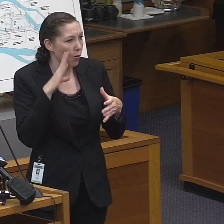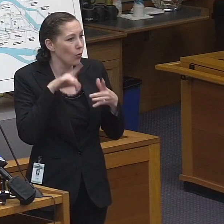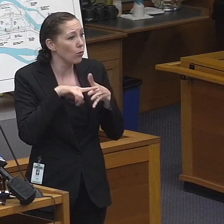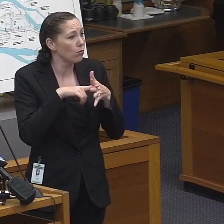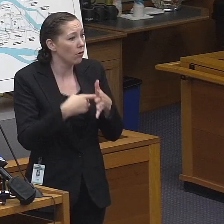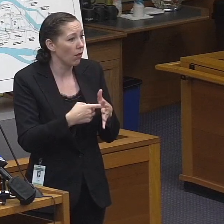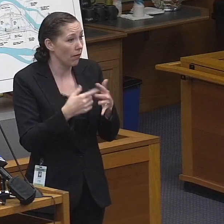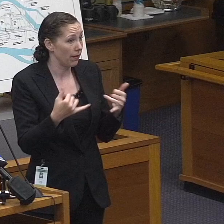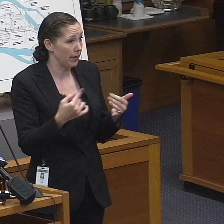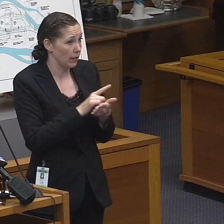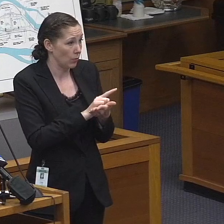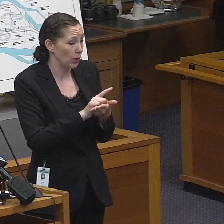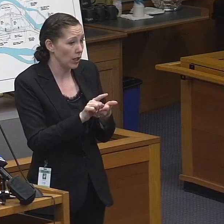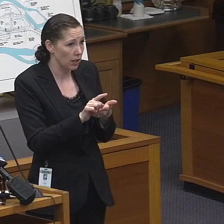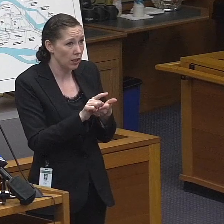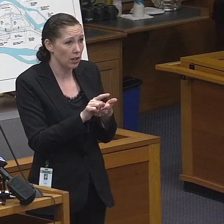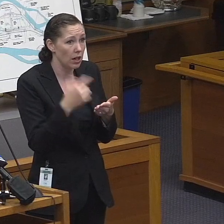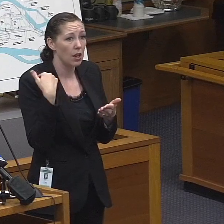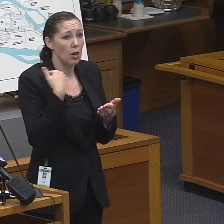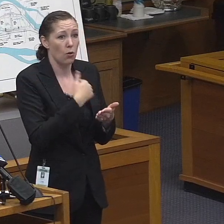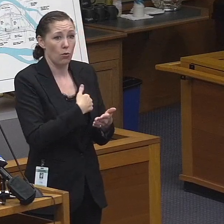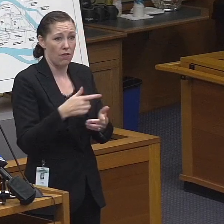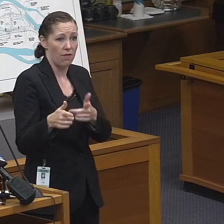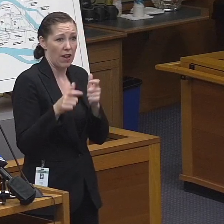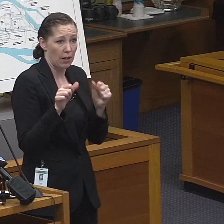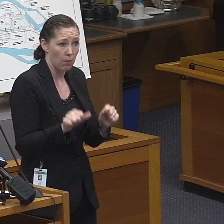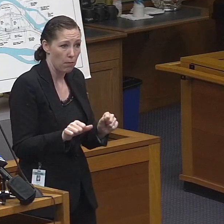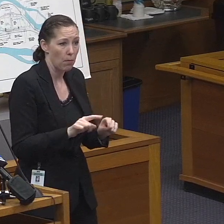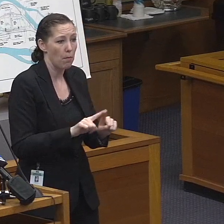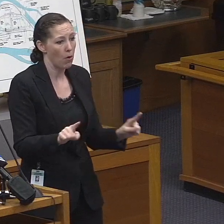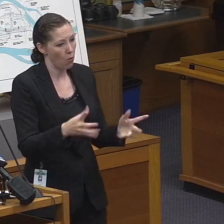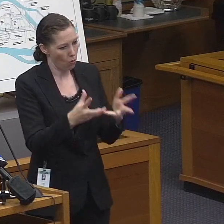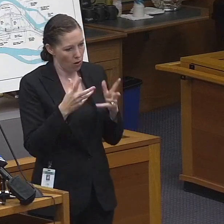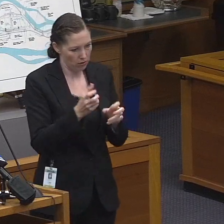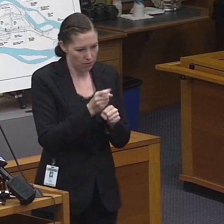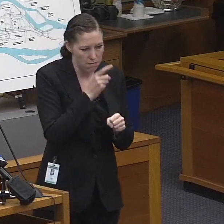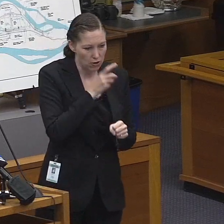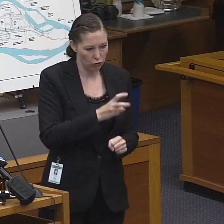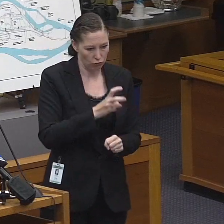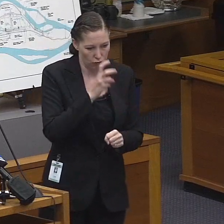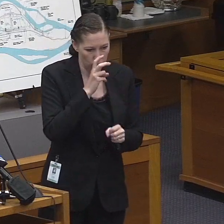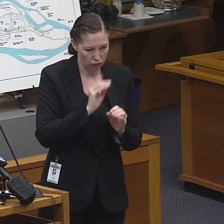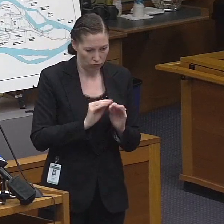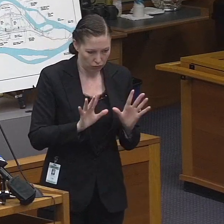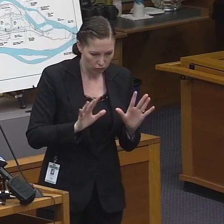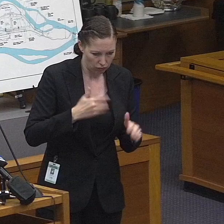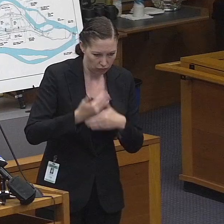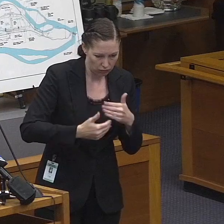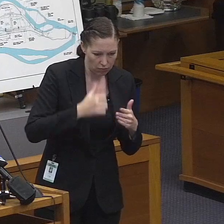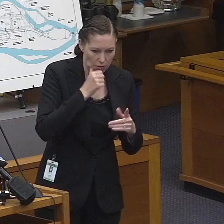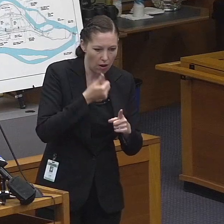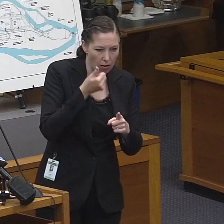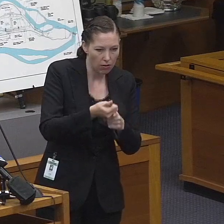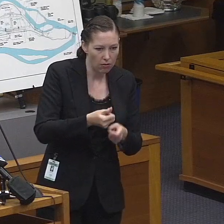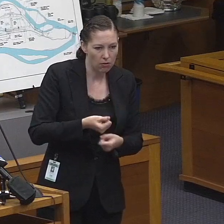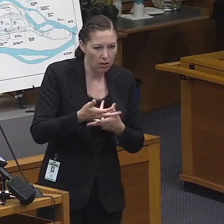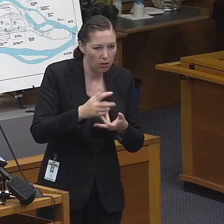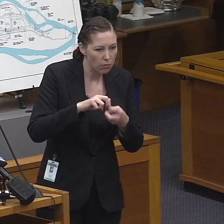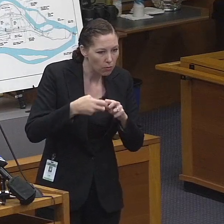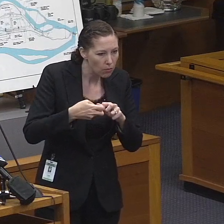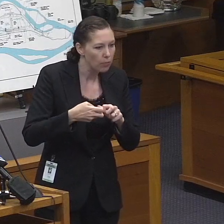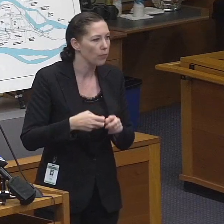but we want to be as prudent as we possibly can, so that we know that it works and we know that it doesn't cause any detrimental effects to our treatment system. Peter, I